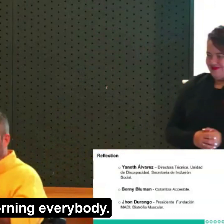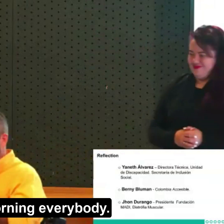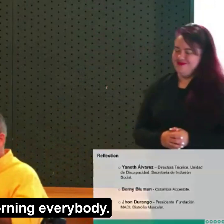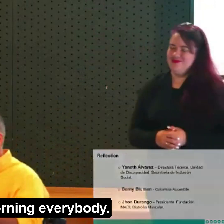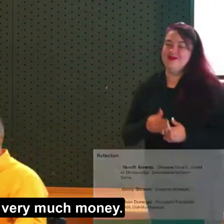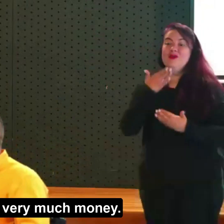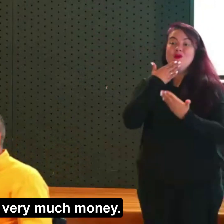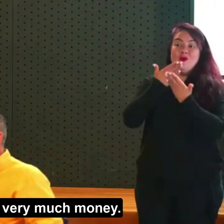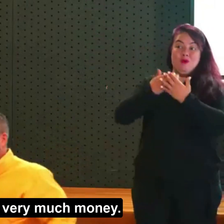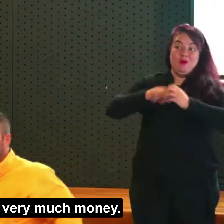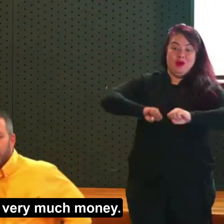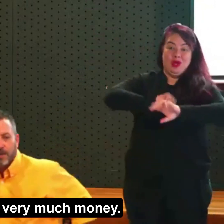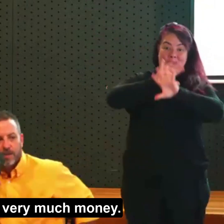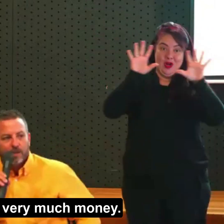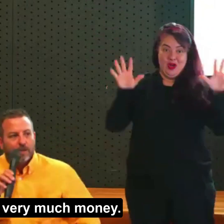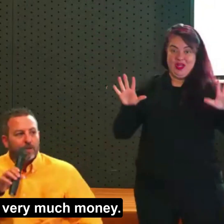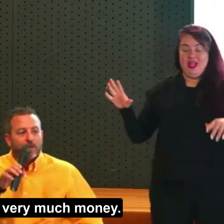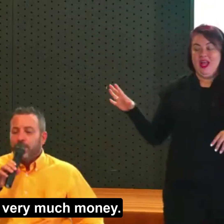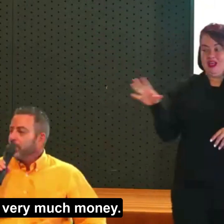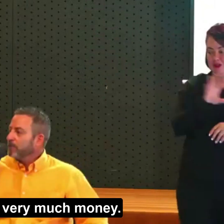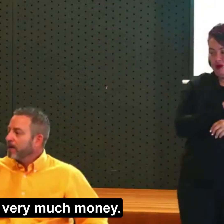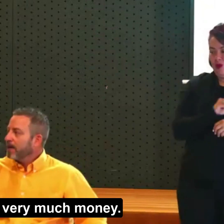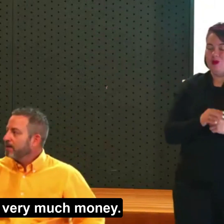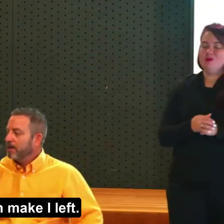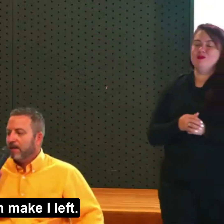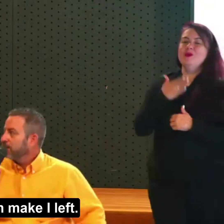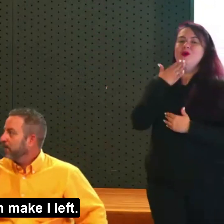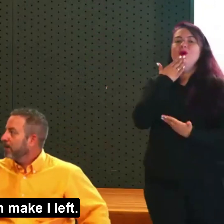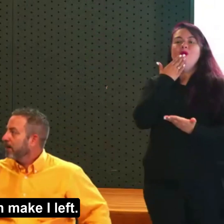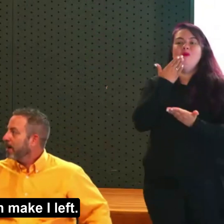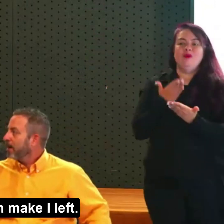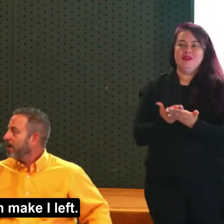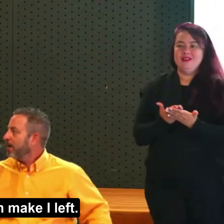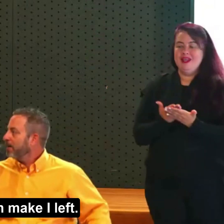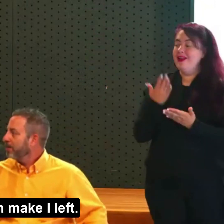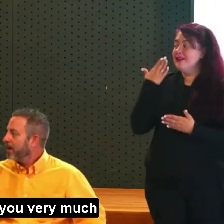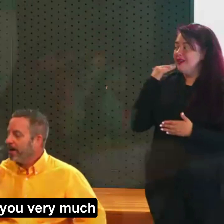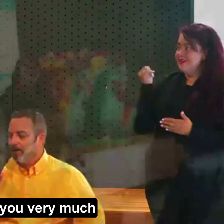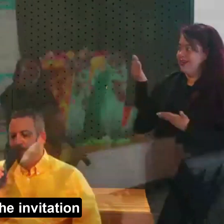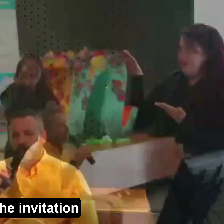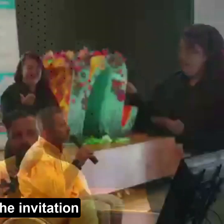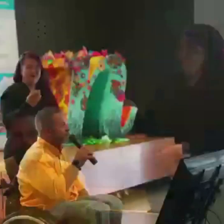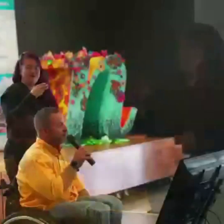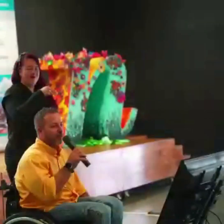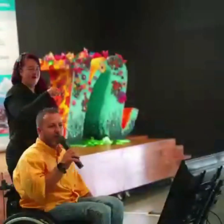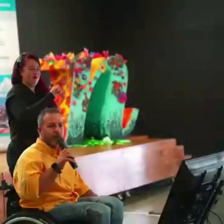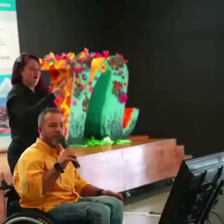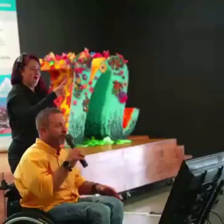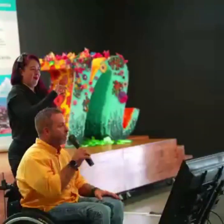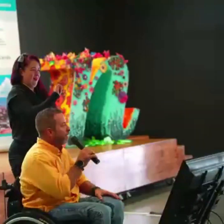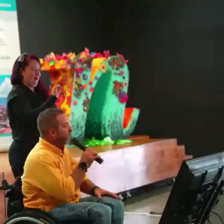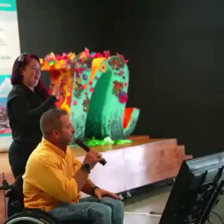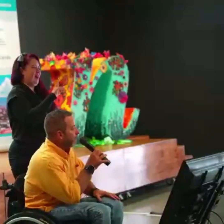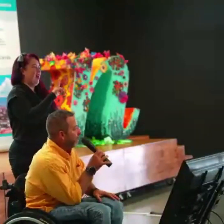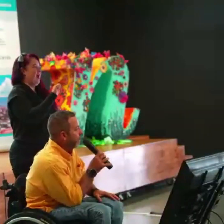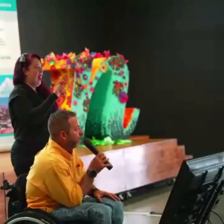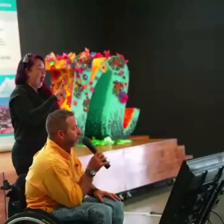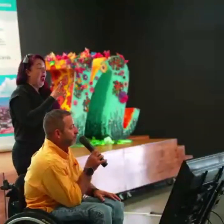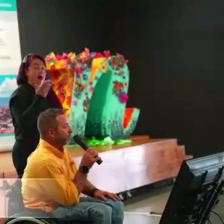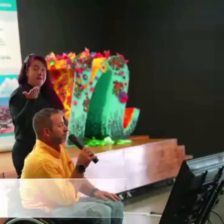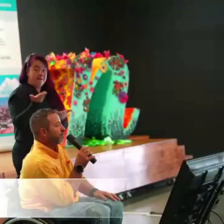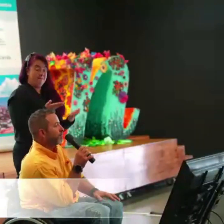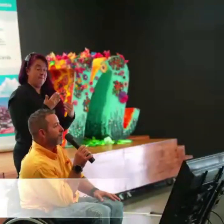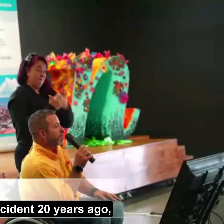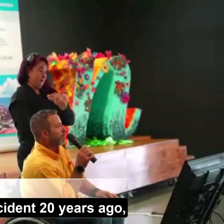Good morning, everybody. Thank you very much, Maria Clara, Micaela. Thank you very much for the invitation.